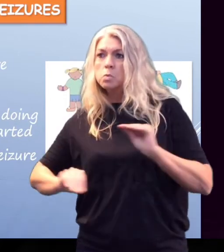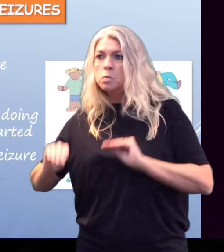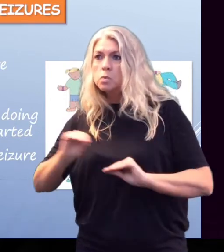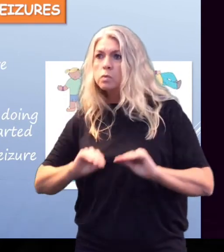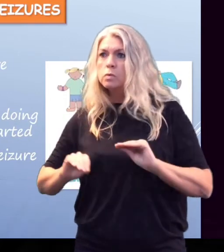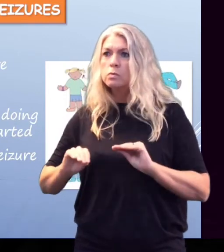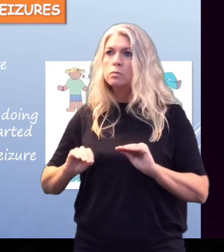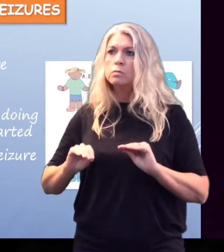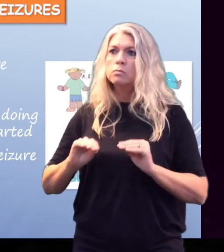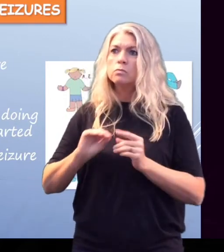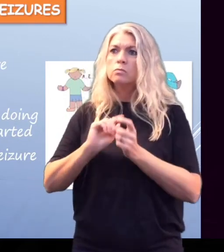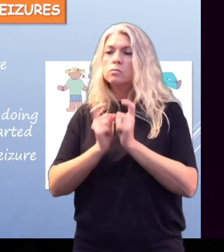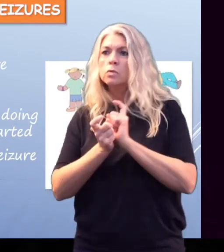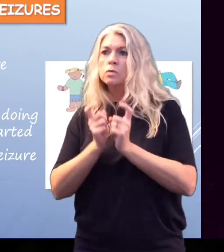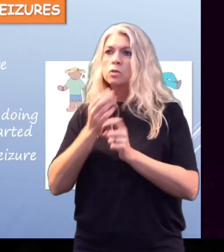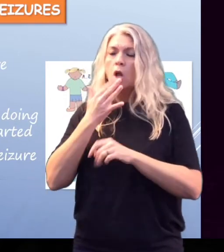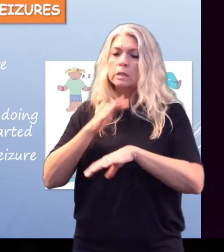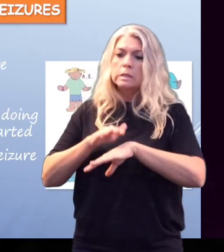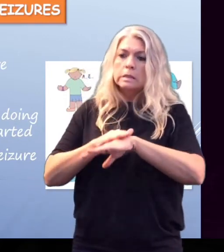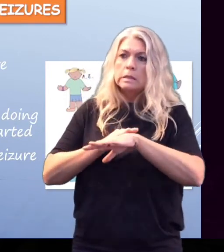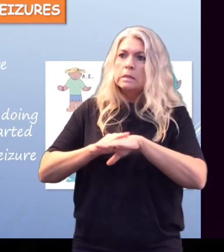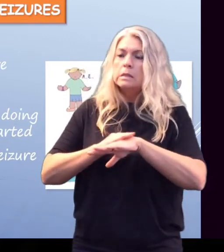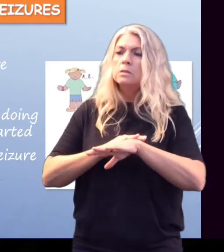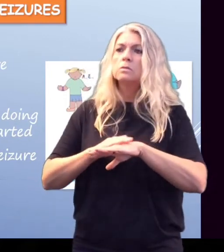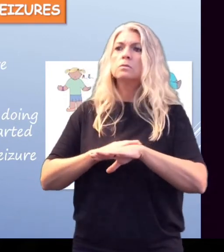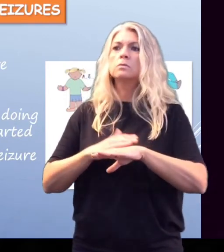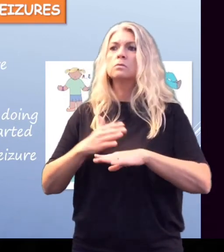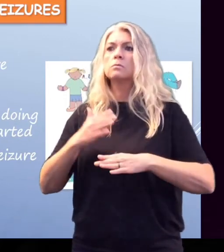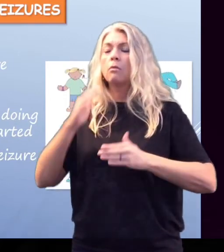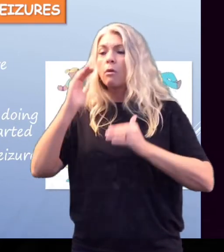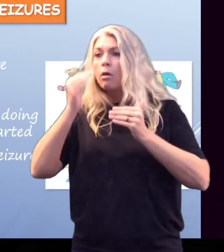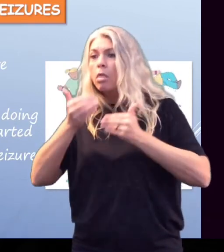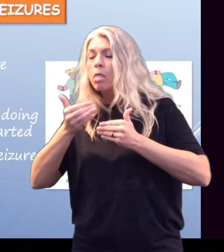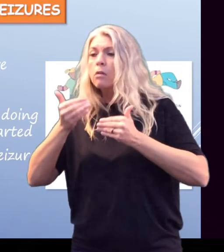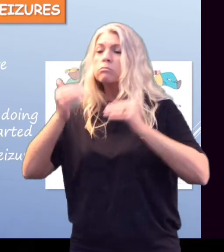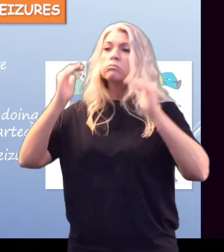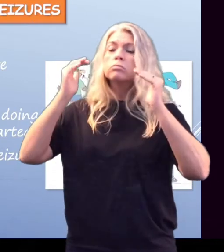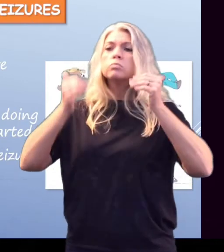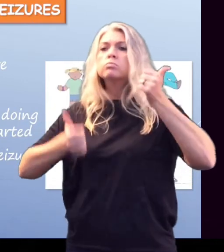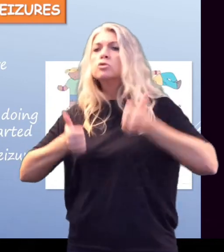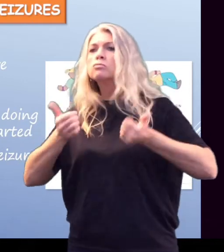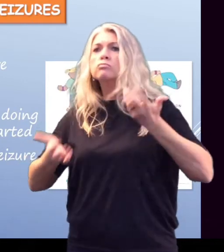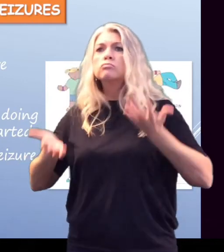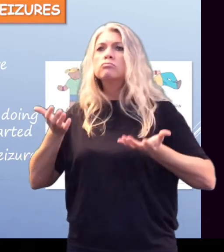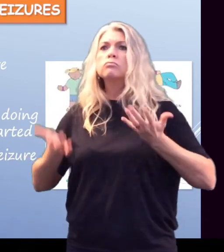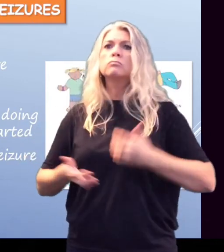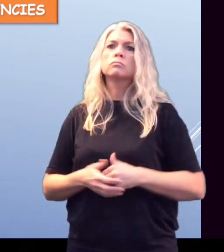color, or level of awareness. Just describe what you see.